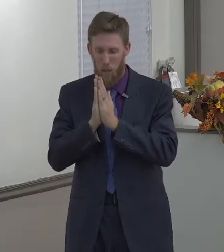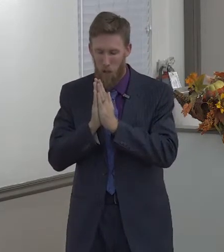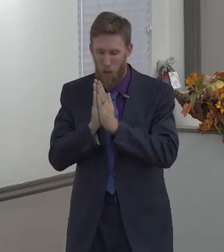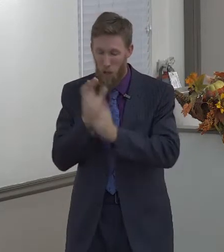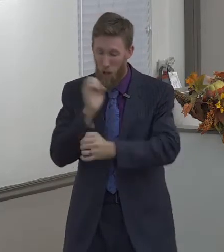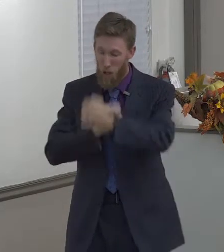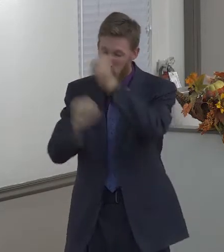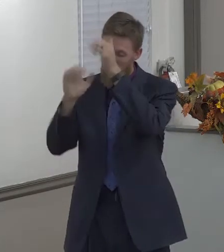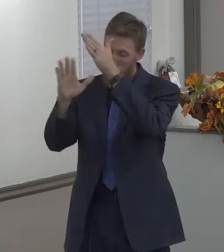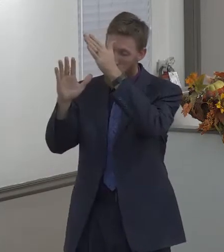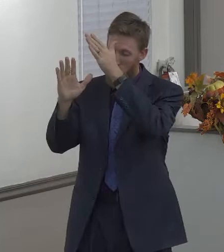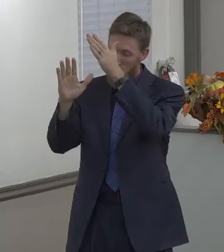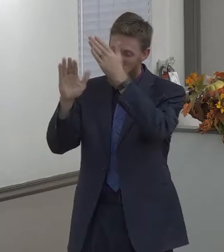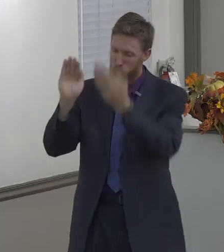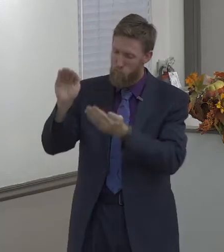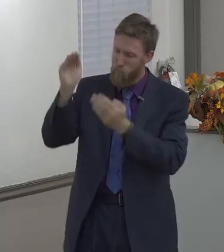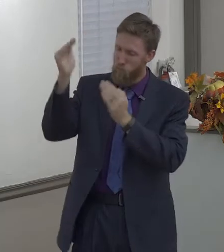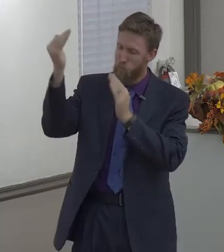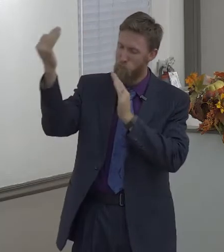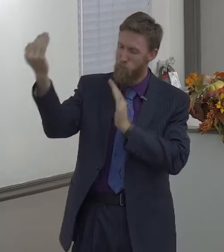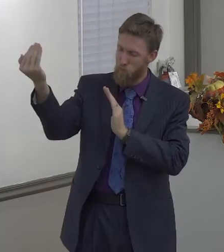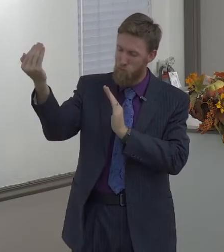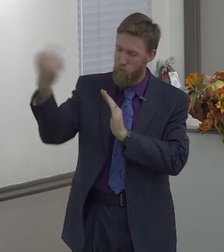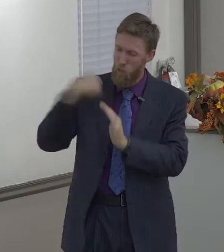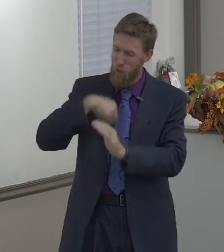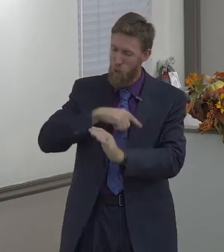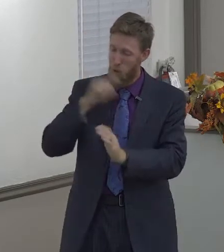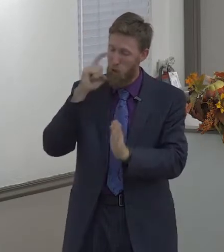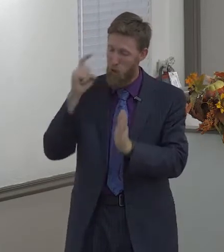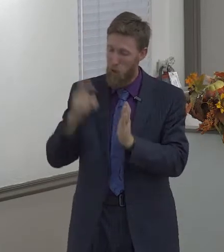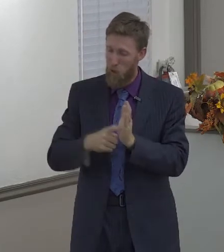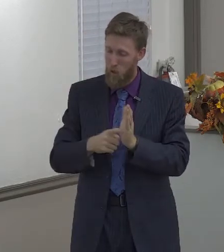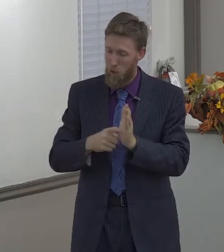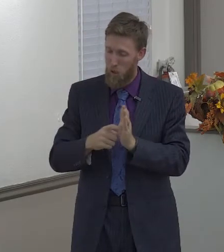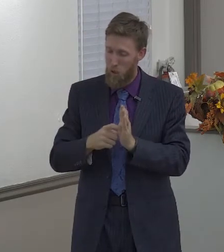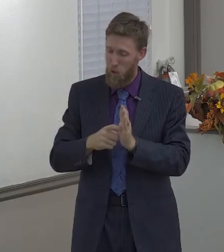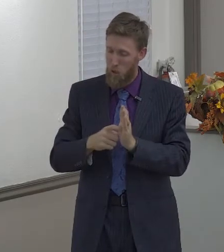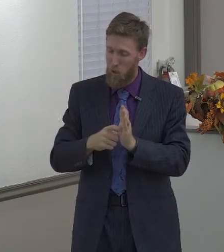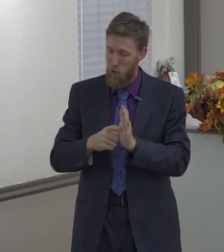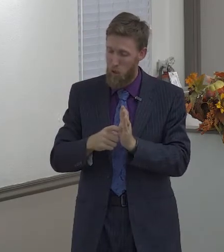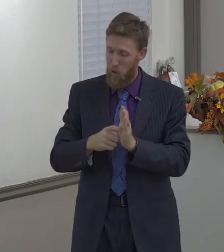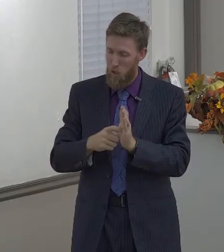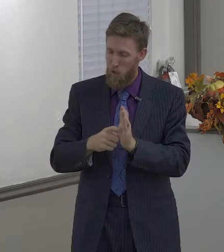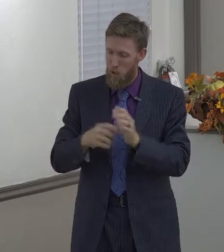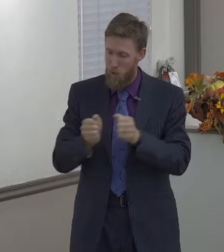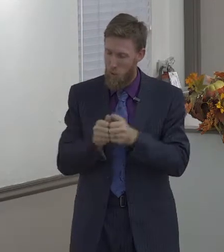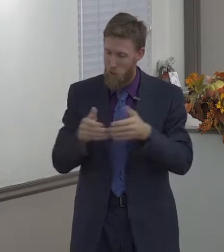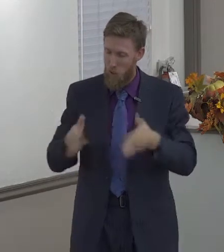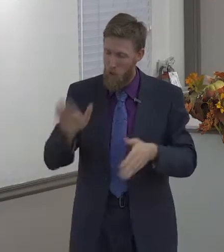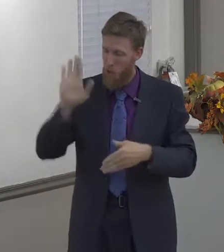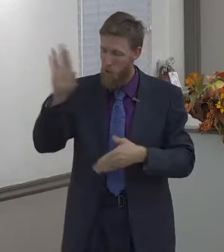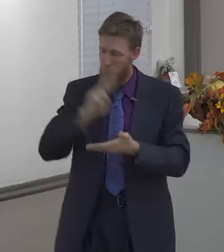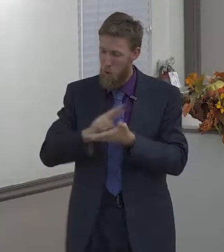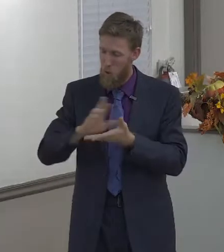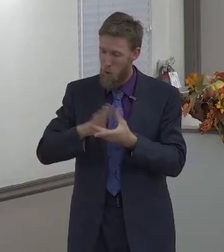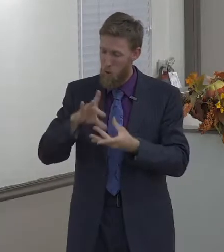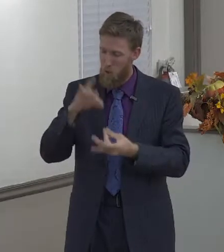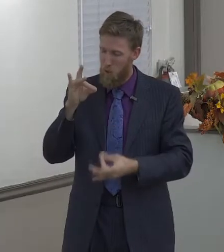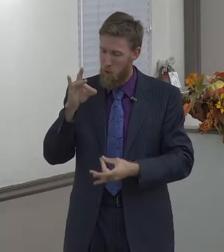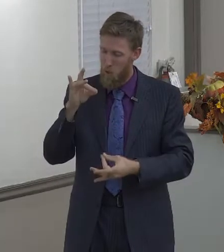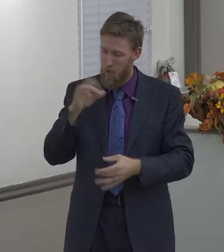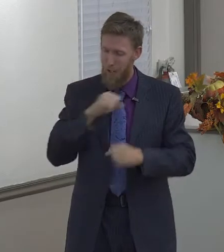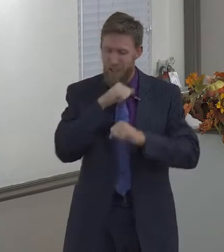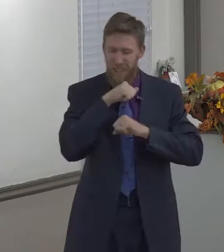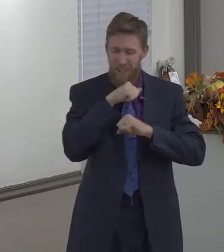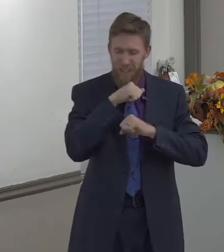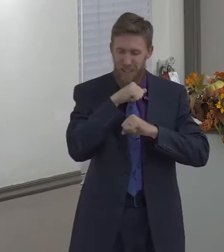God, Lord, then nothing of eternal value can be accomplished tonight. And so, Lord, we ask for you to do the ministering to each and every heart.